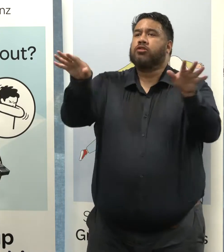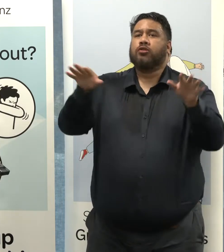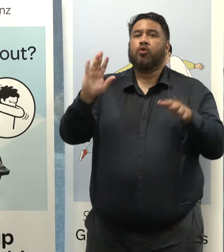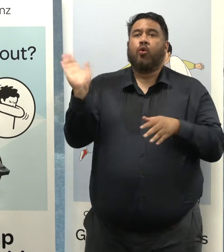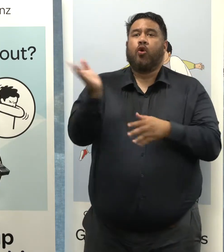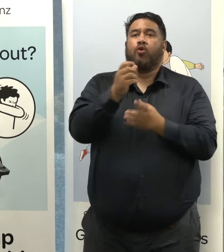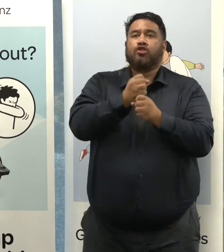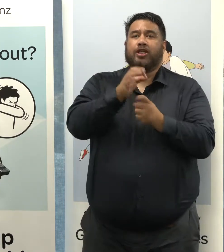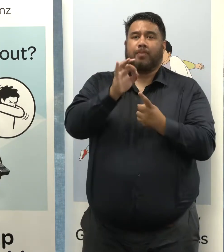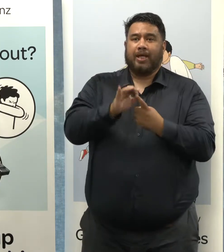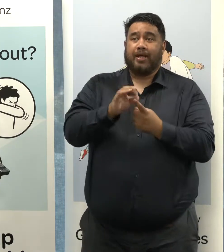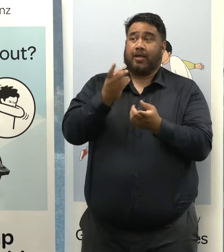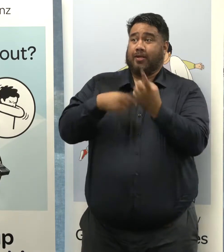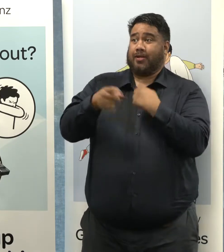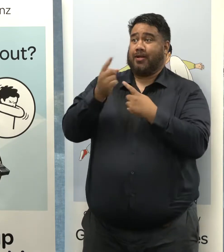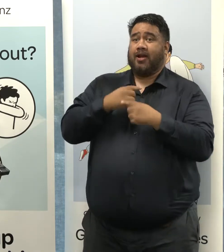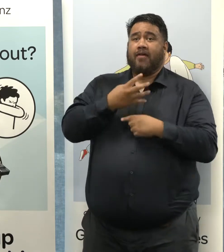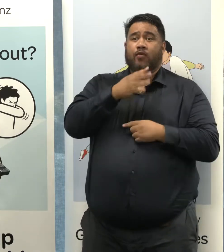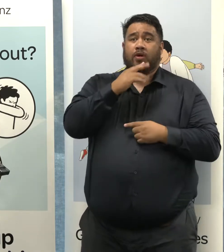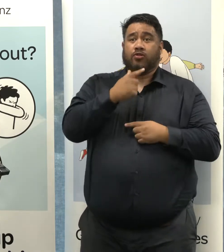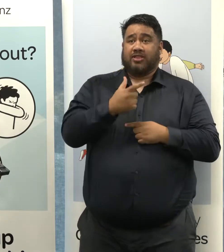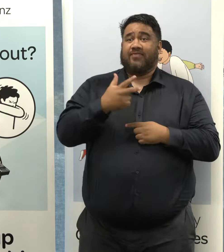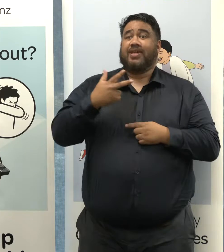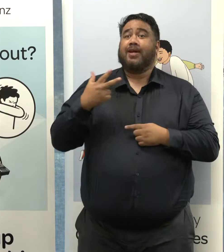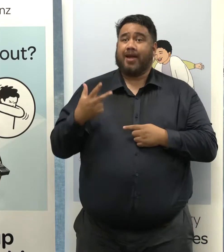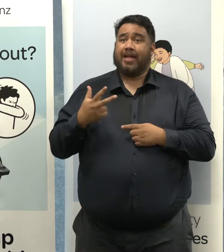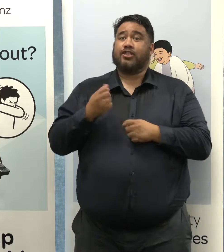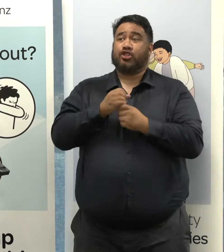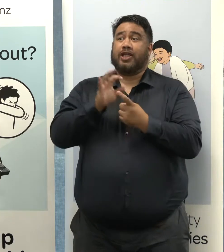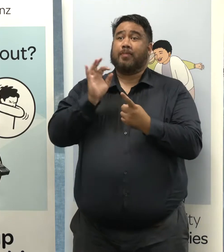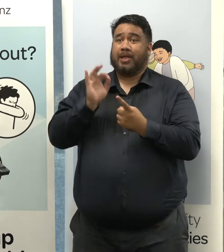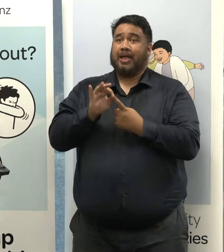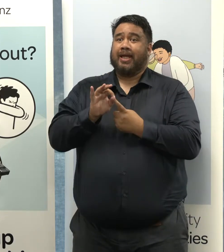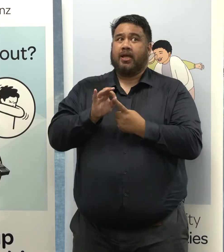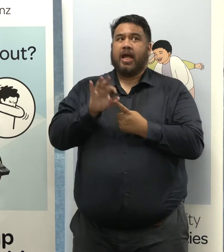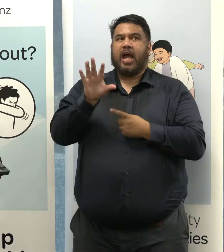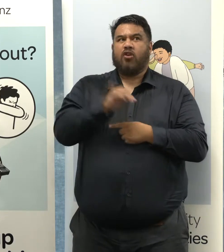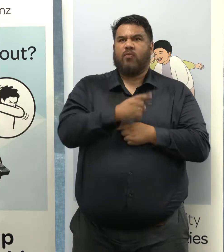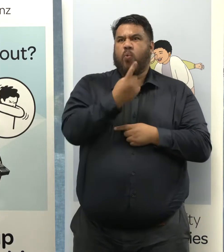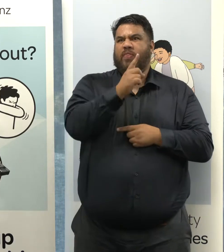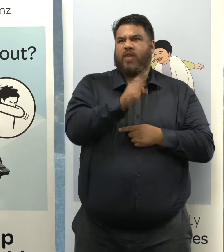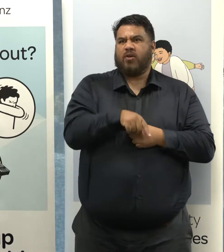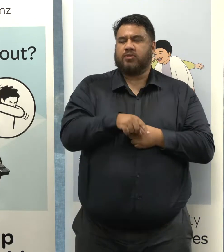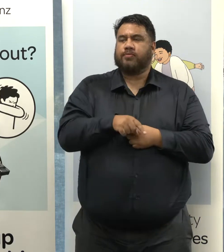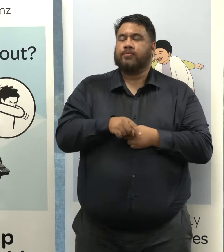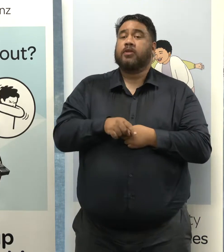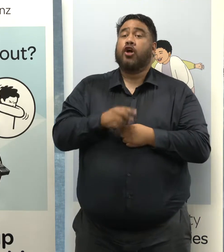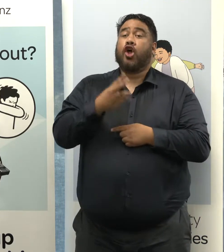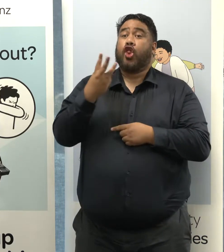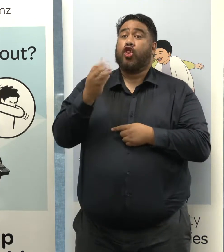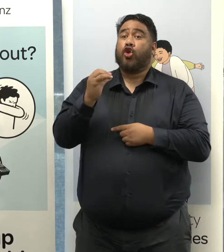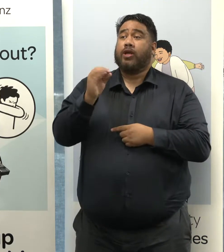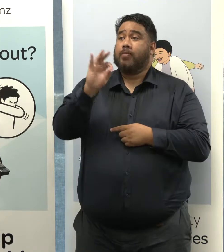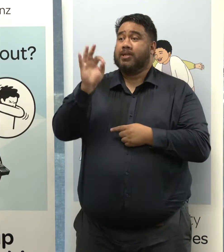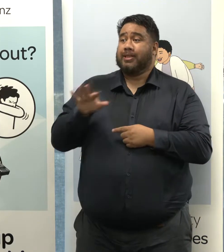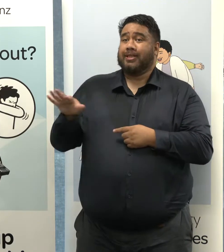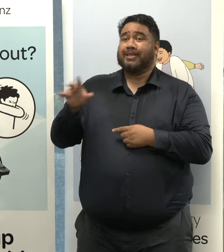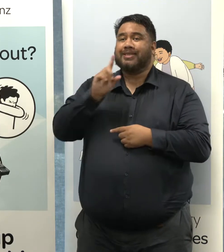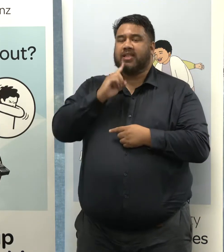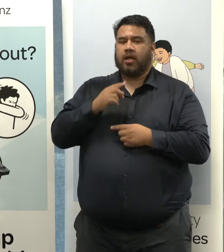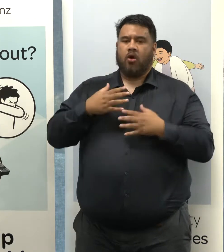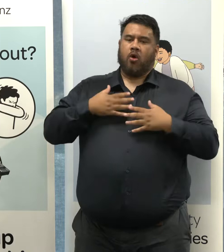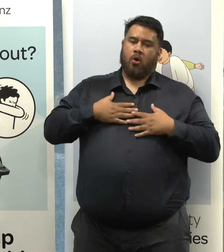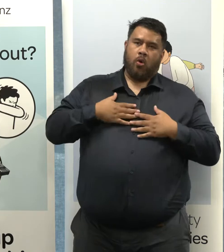had 478 responses of the 1,000 practices that are across the country, and 30% of them were looking